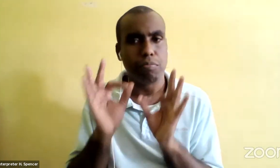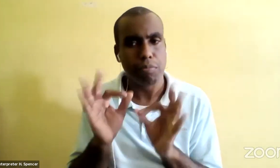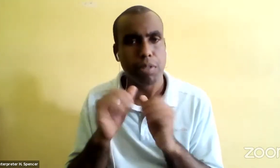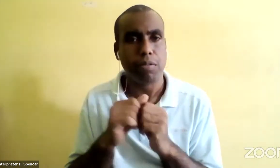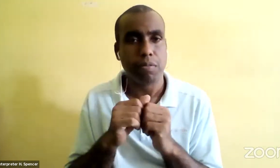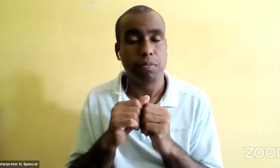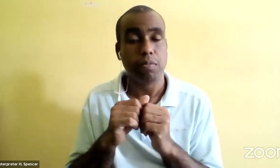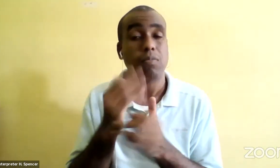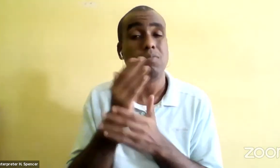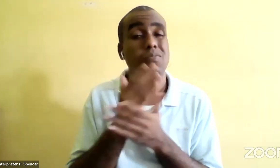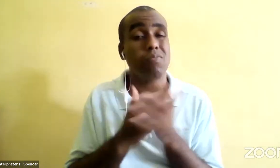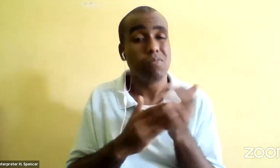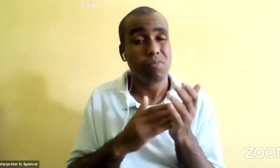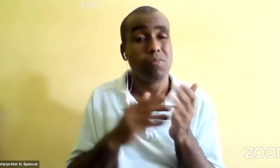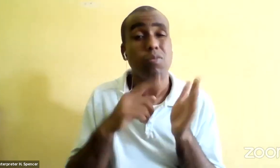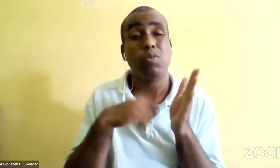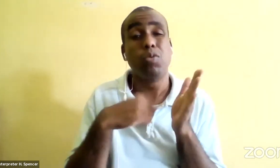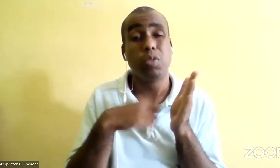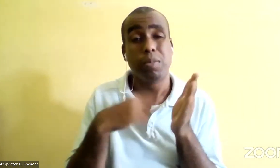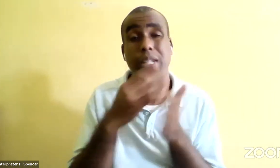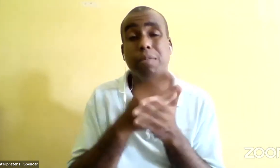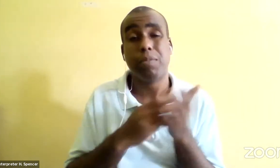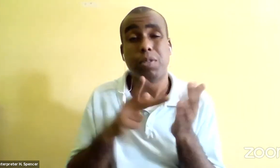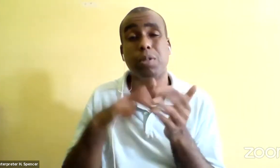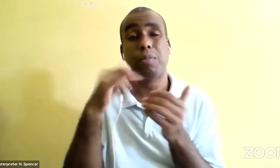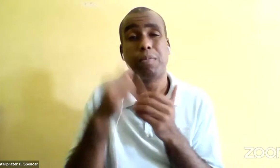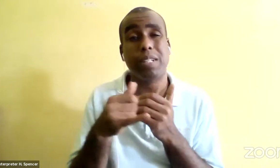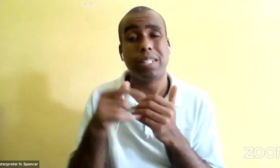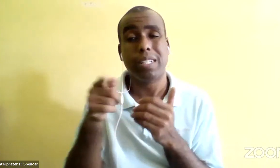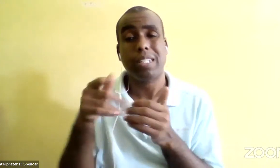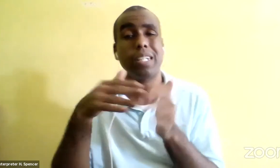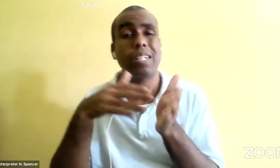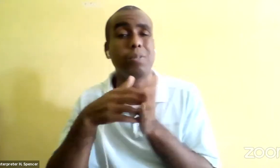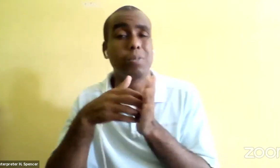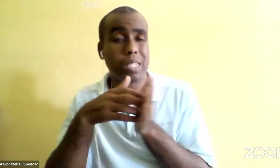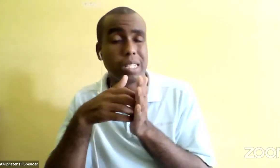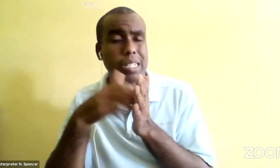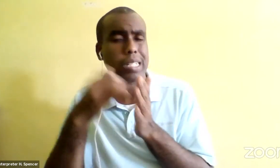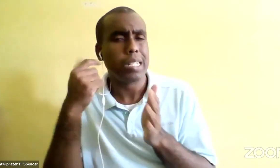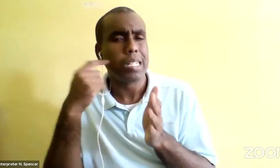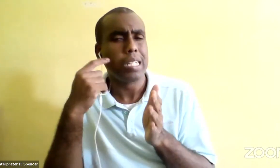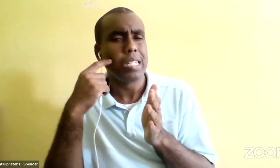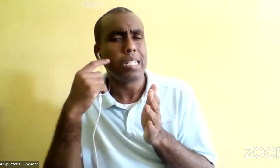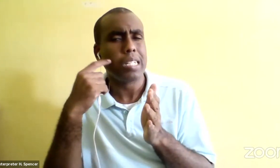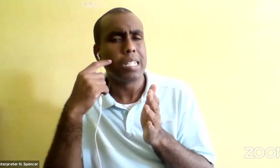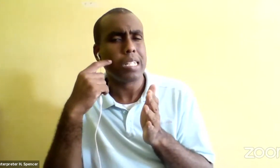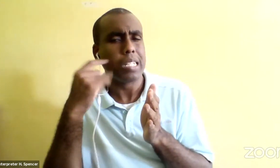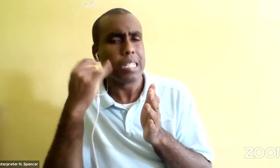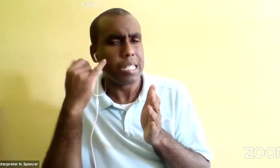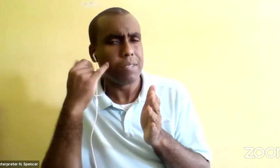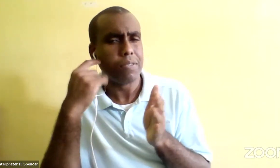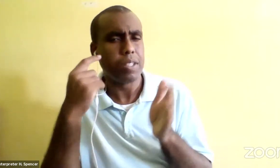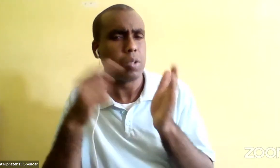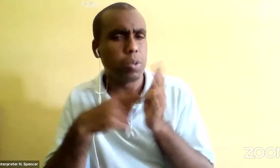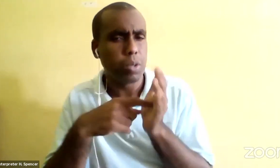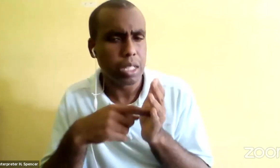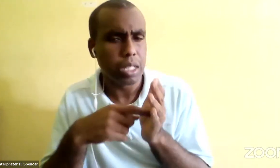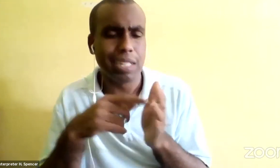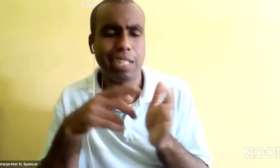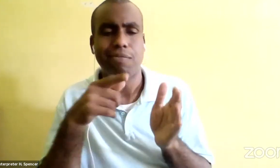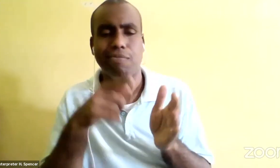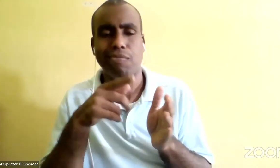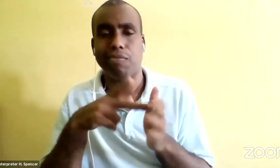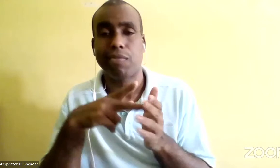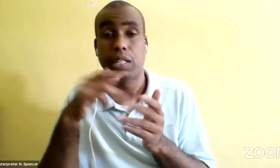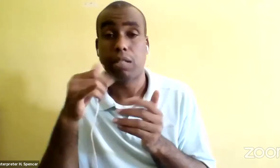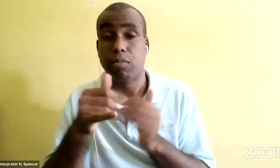are weak. And if the project is weak conceptually, we want to steer the group in the right direction. So look at the concept